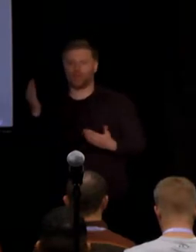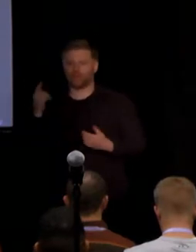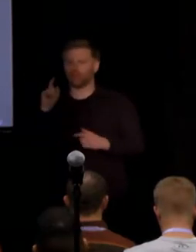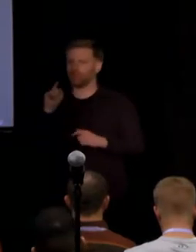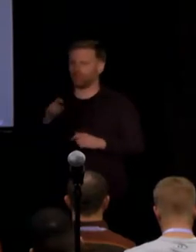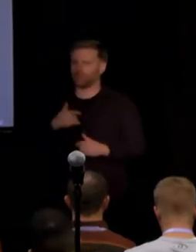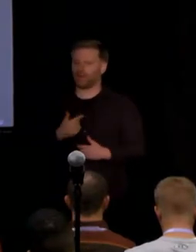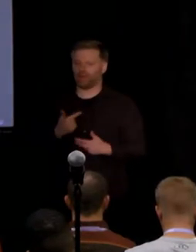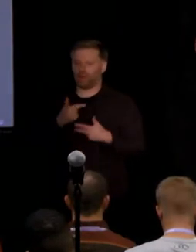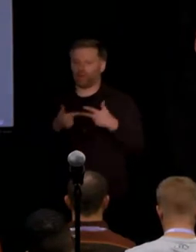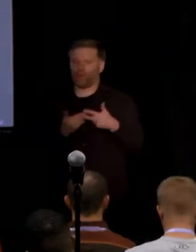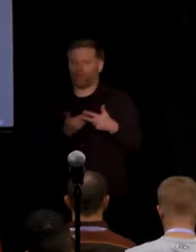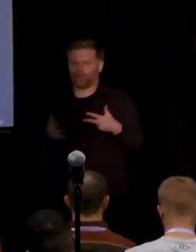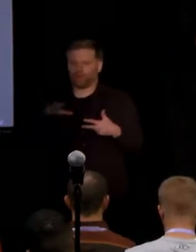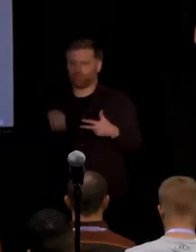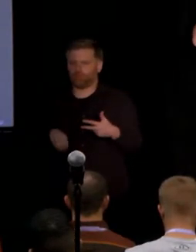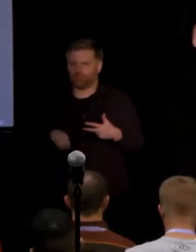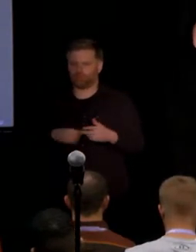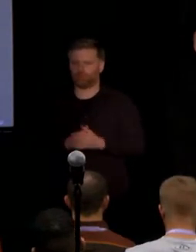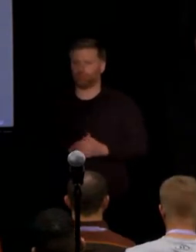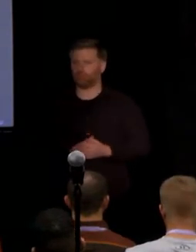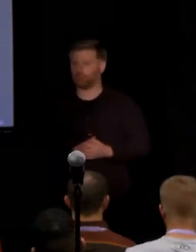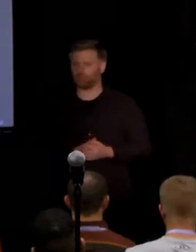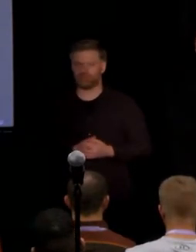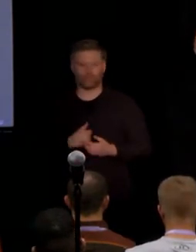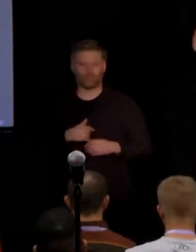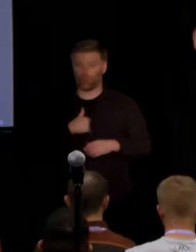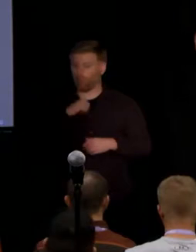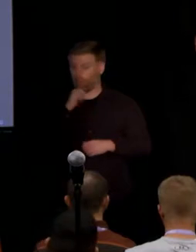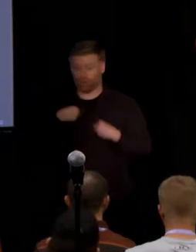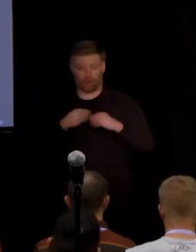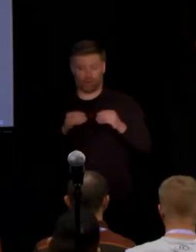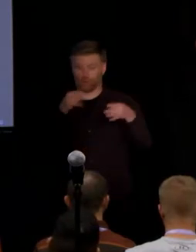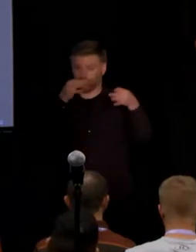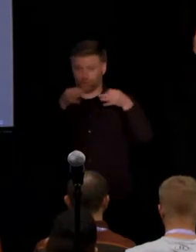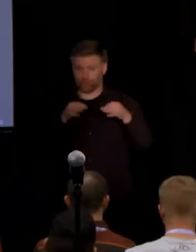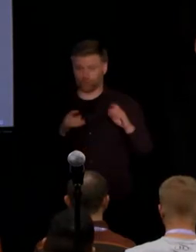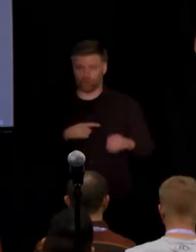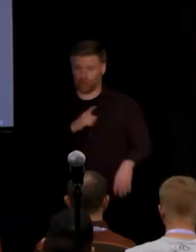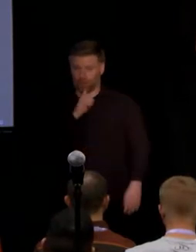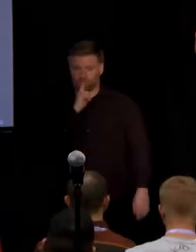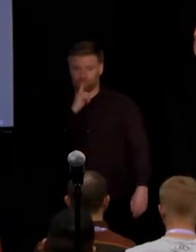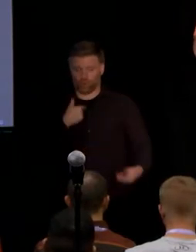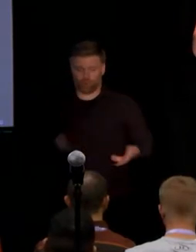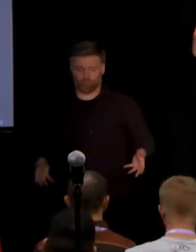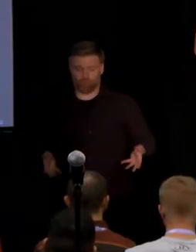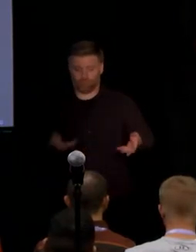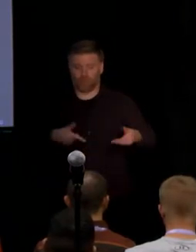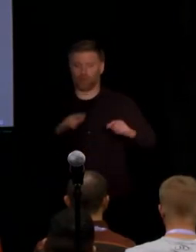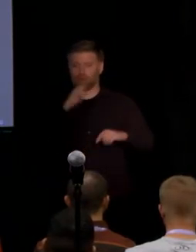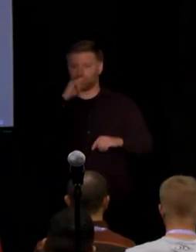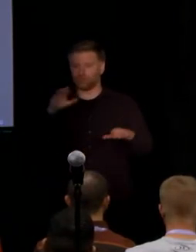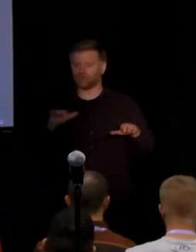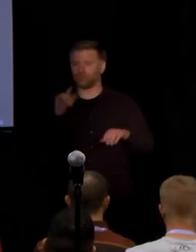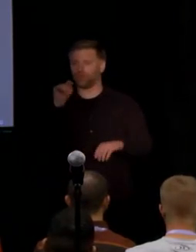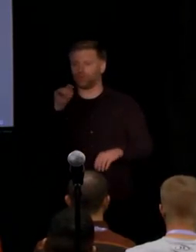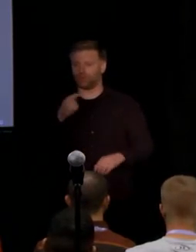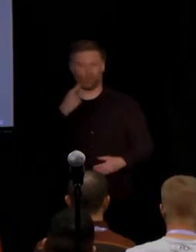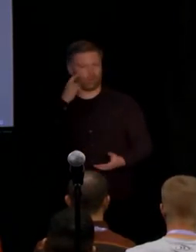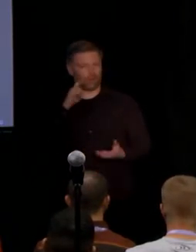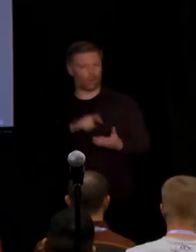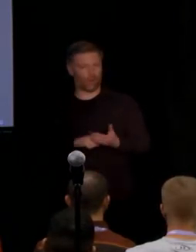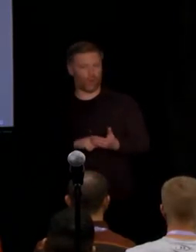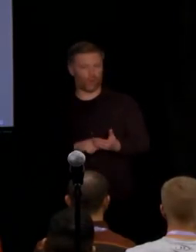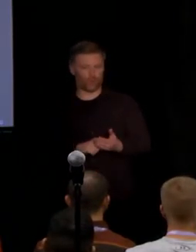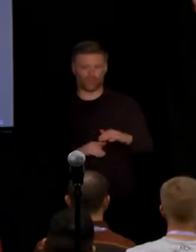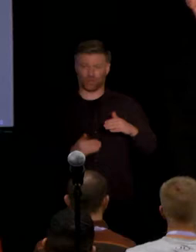in it, stuff like that. And we let the kids, with no instruction, do. And we saw that our little babies